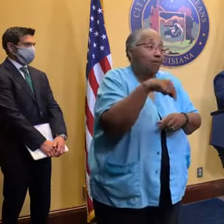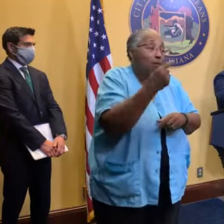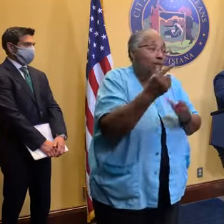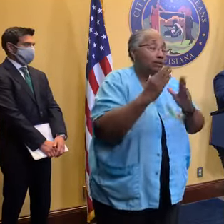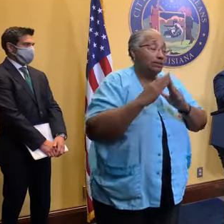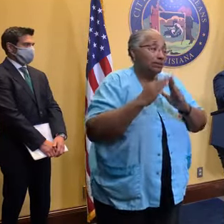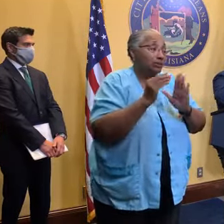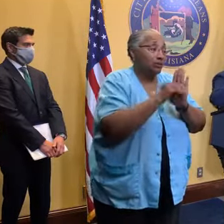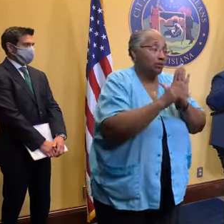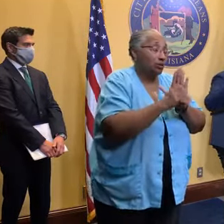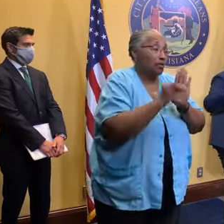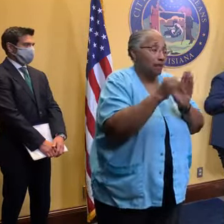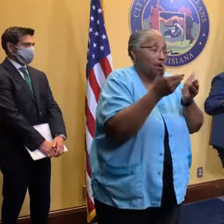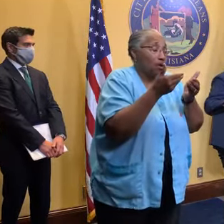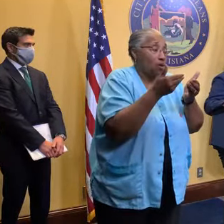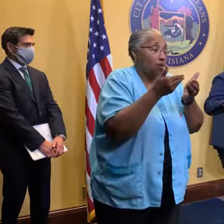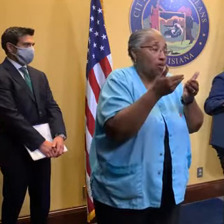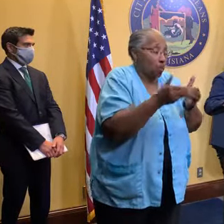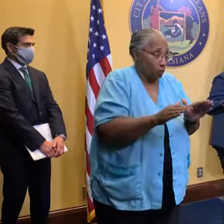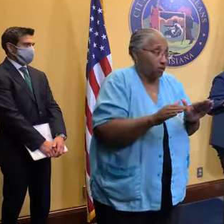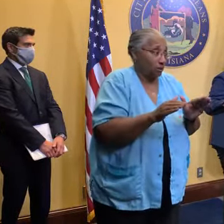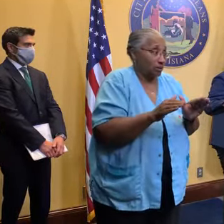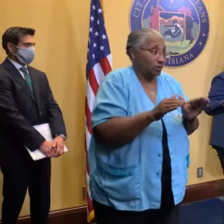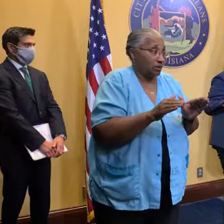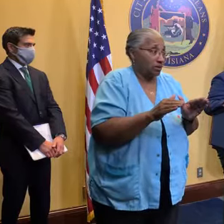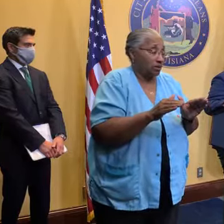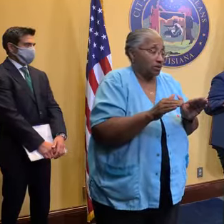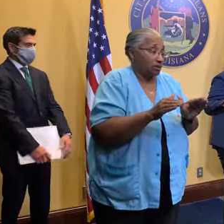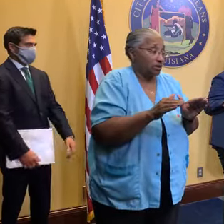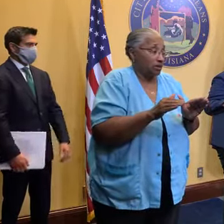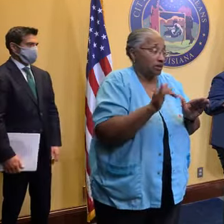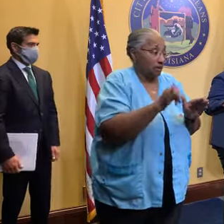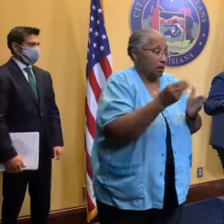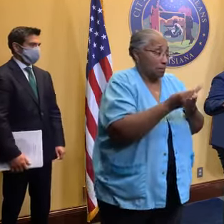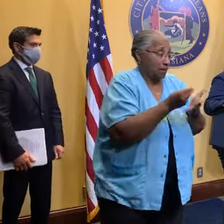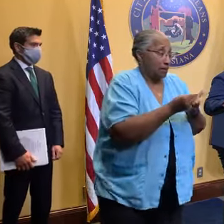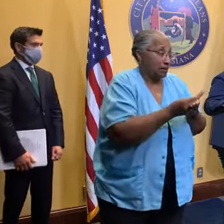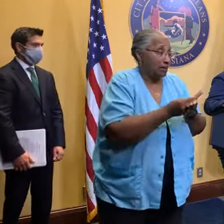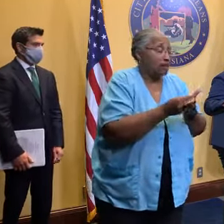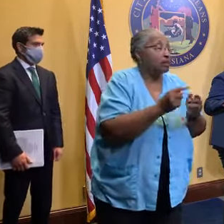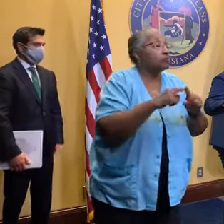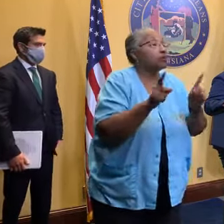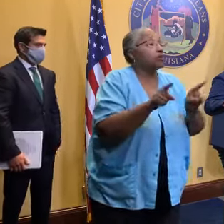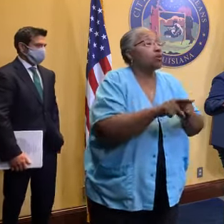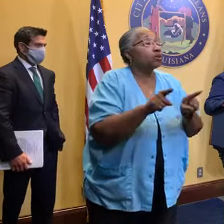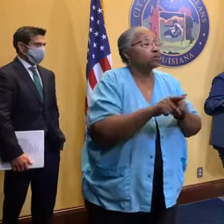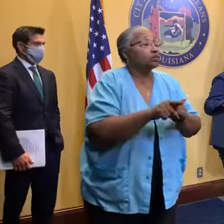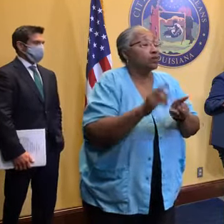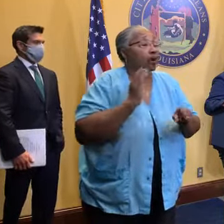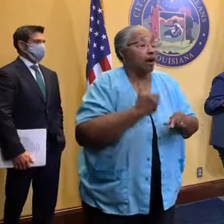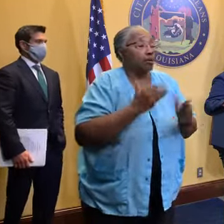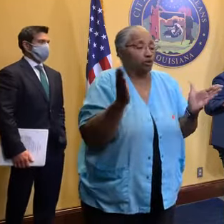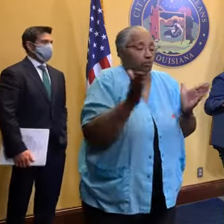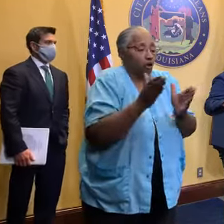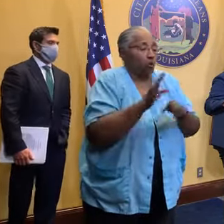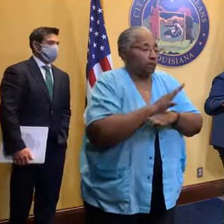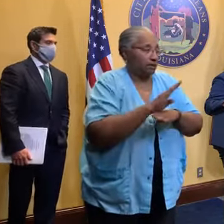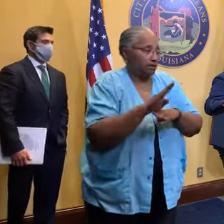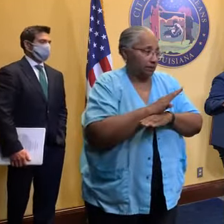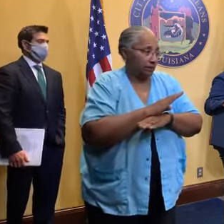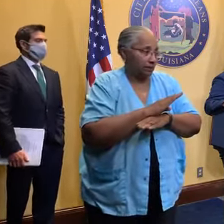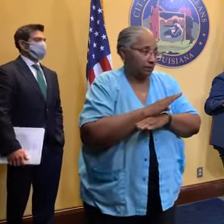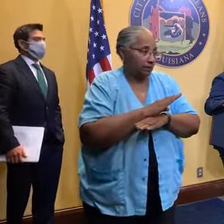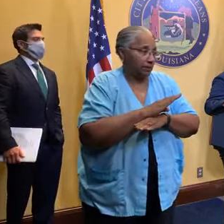Orleans who will lose out on that revenue. It really does speak to our small businesses